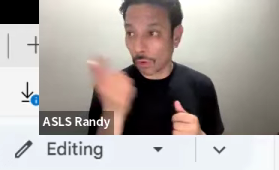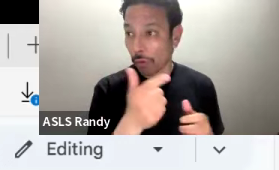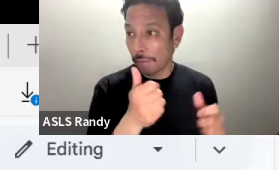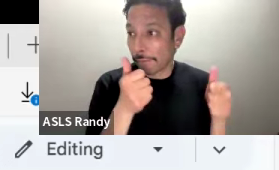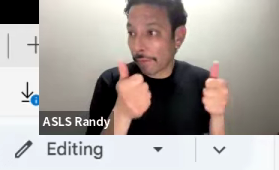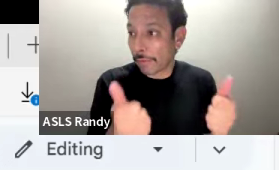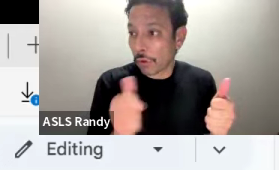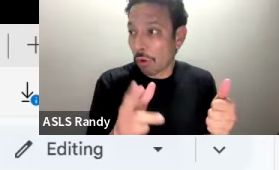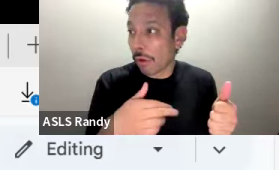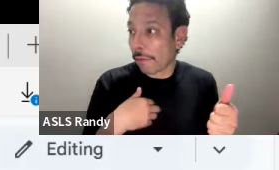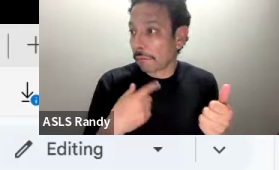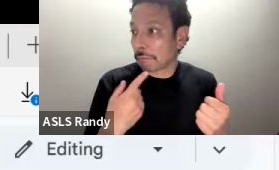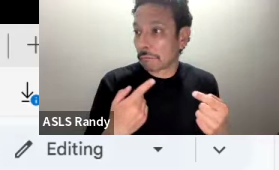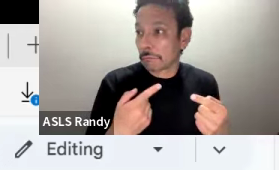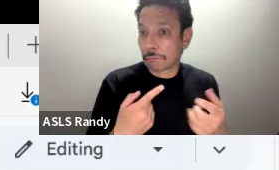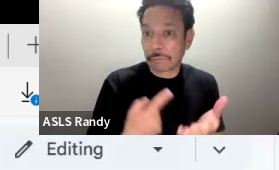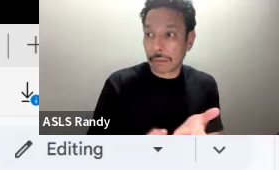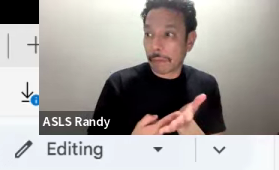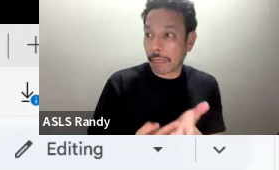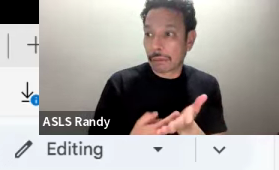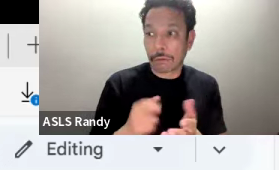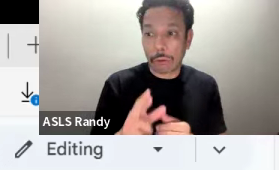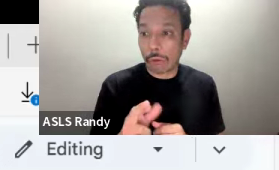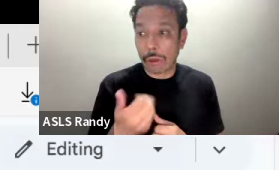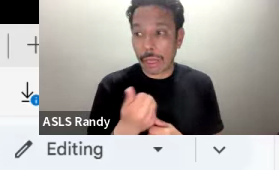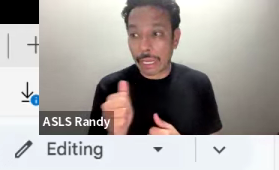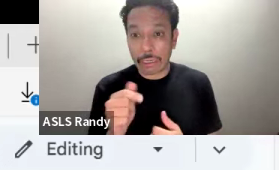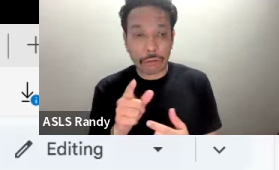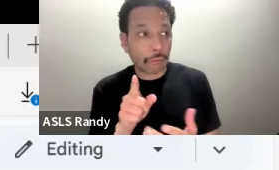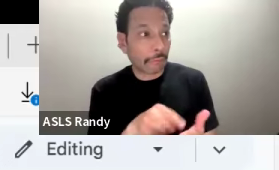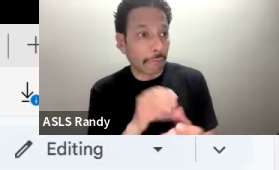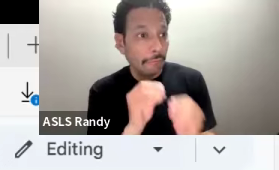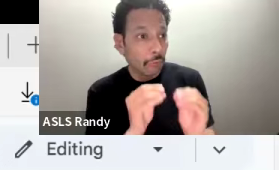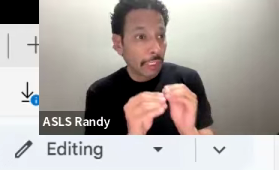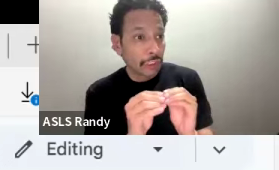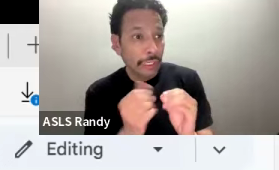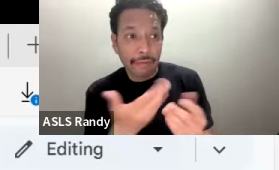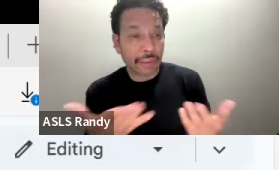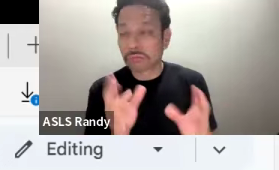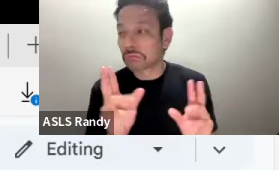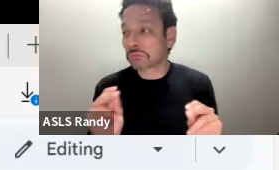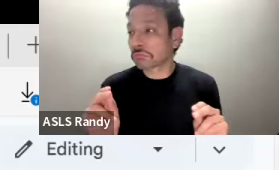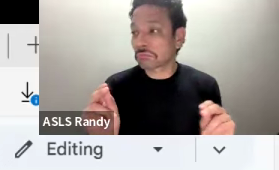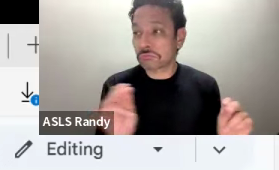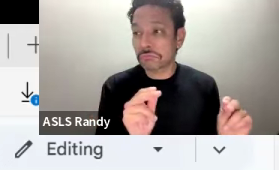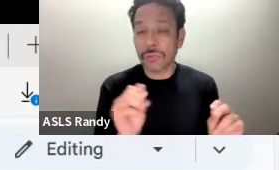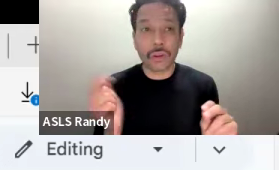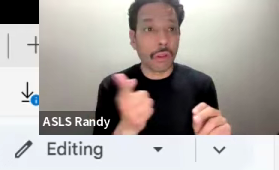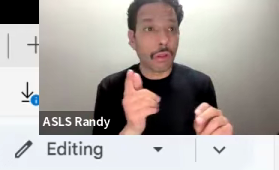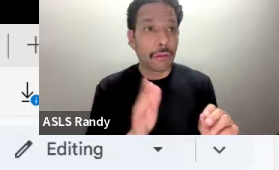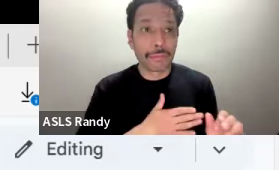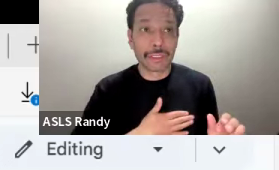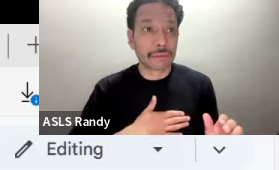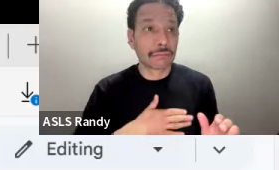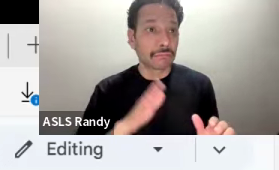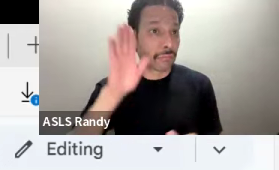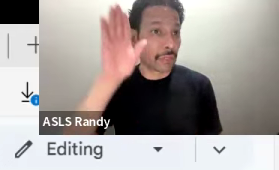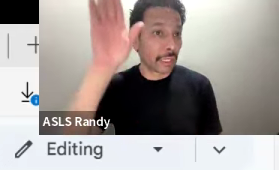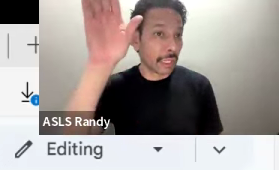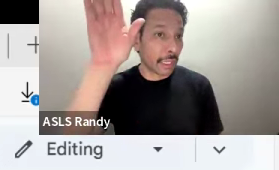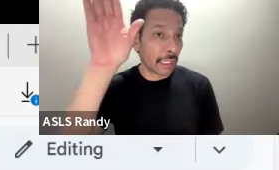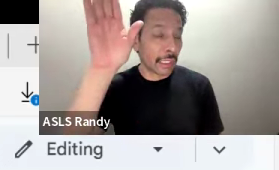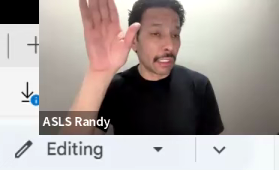or is there a debate? Sorry. Or any corrections or anything? No. So all in favor, if you could raise your hand, whether